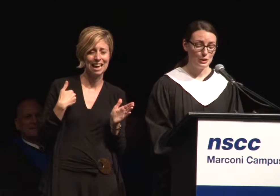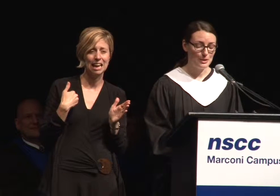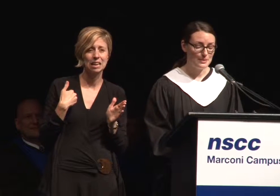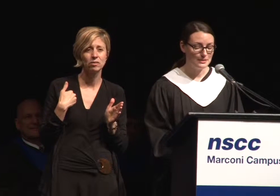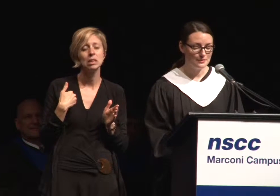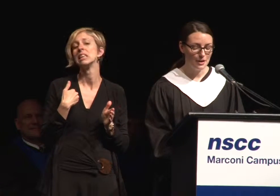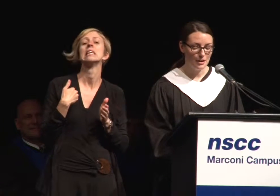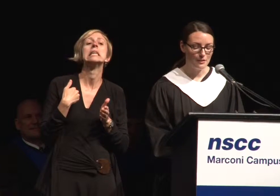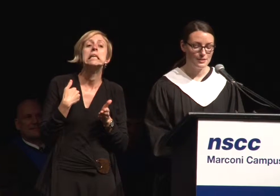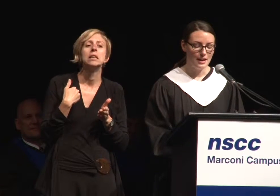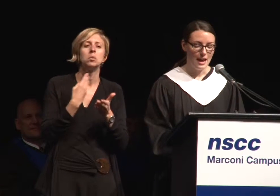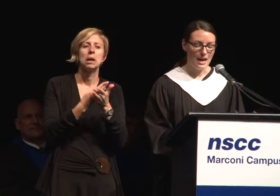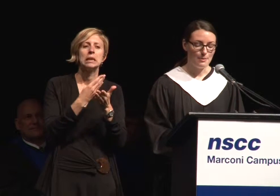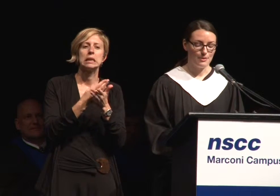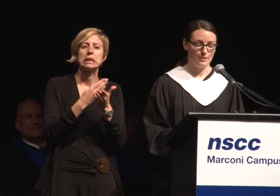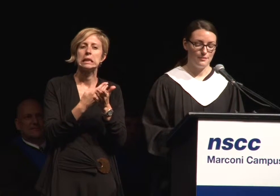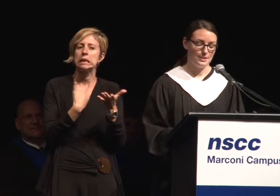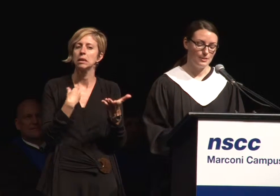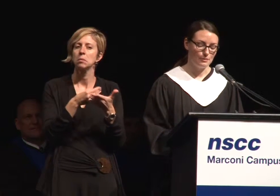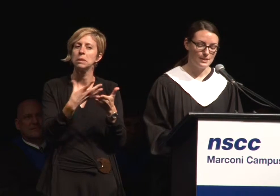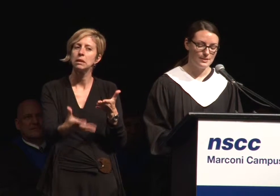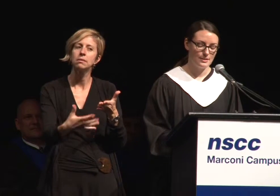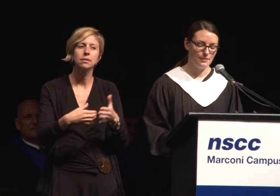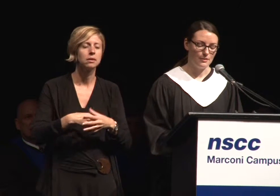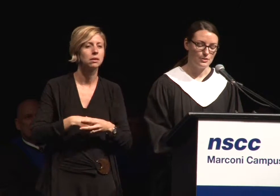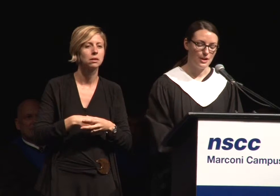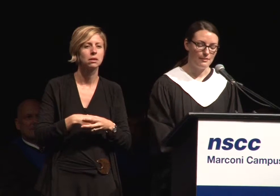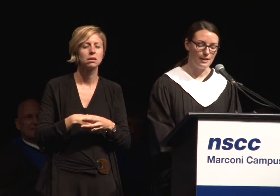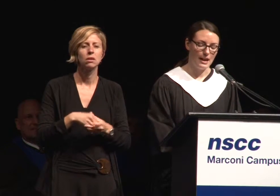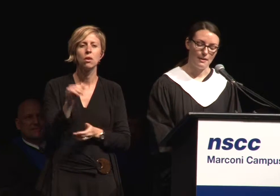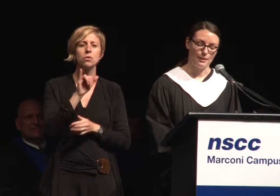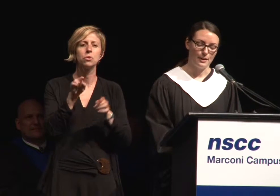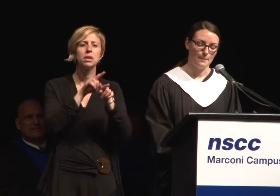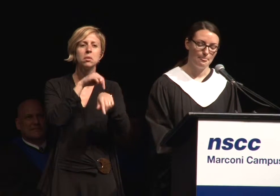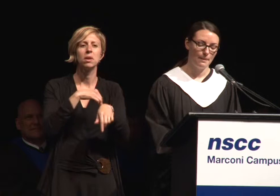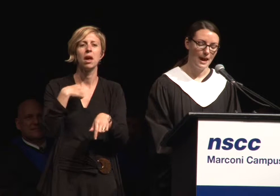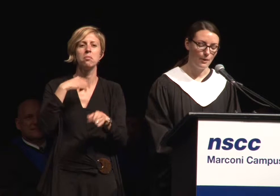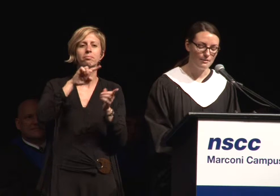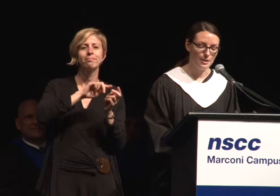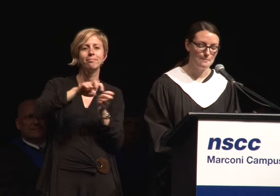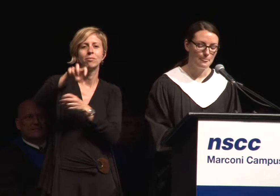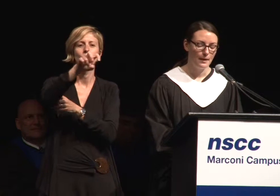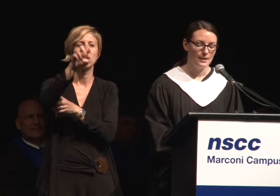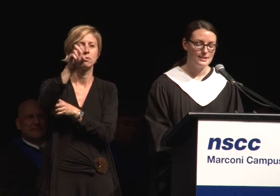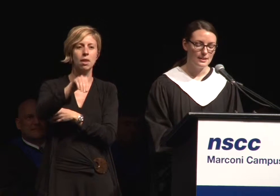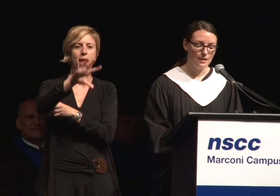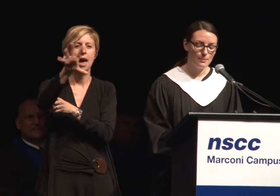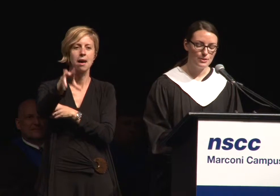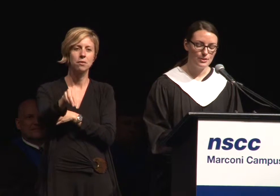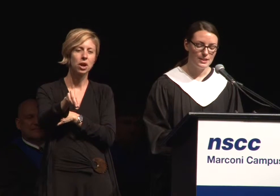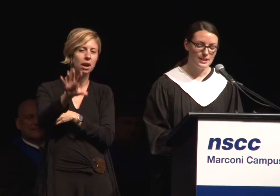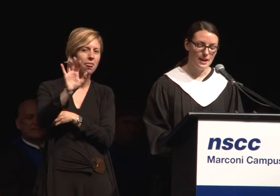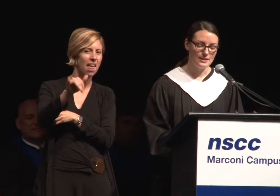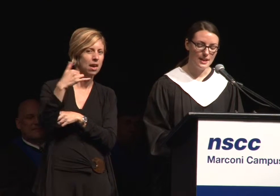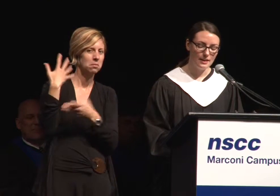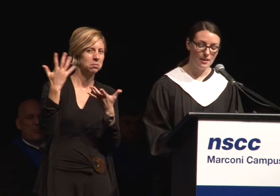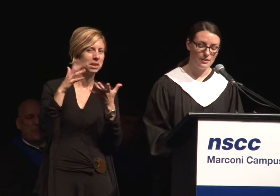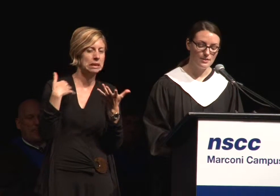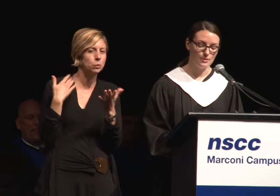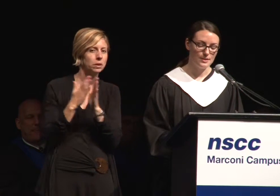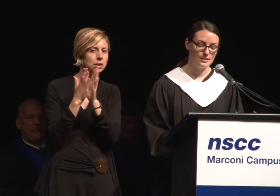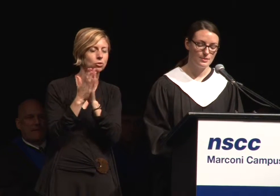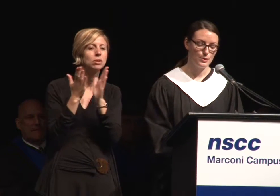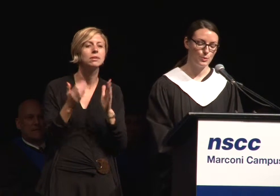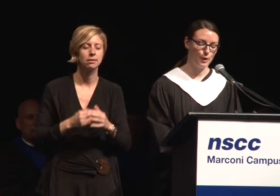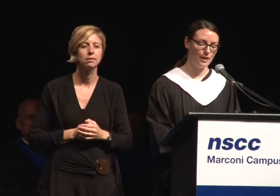financial commitment involved, and about the physical risks involved in traveling in Africa. However, seeing the opportunity and taking on